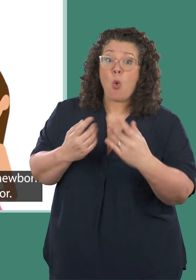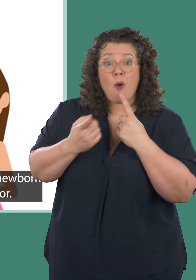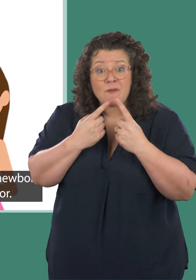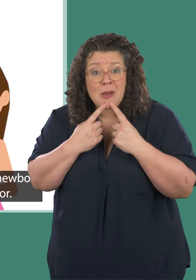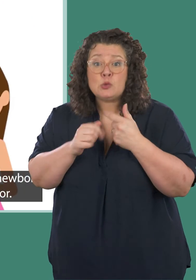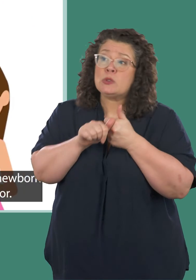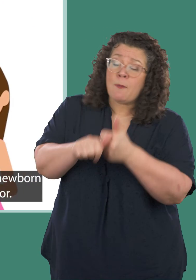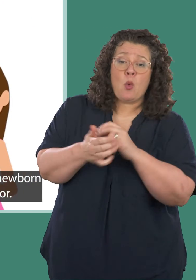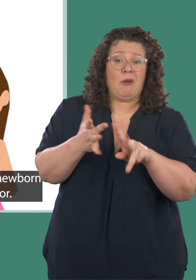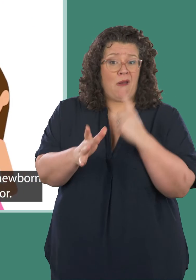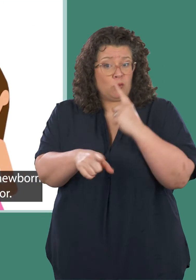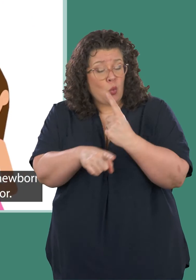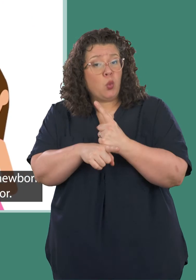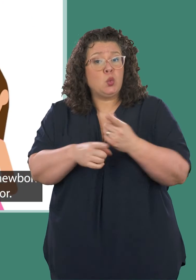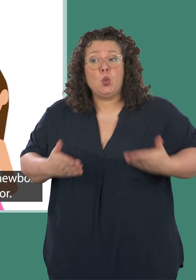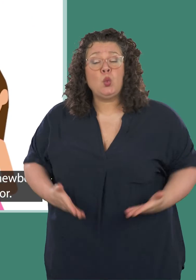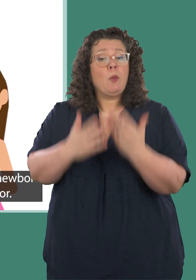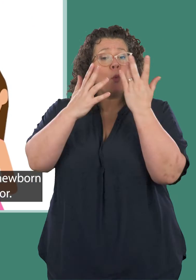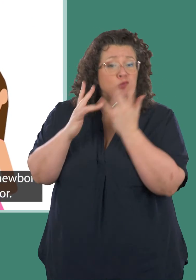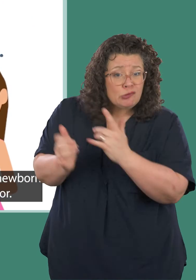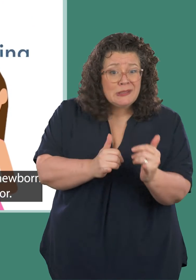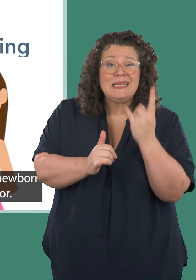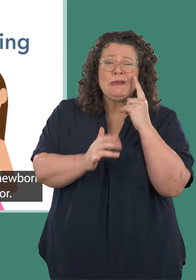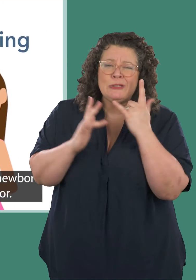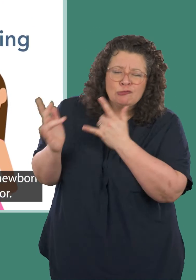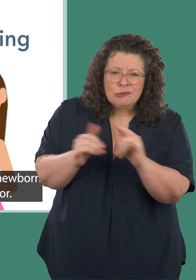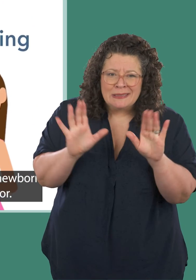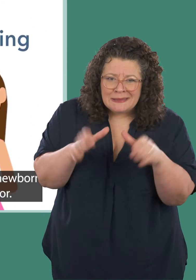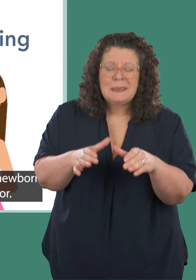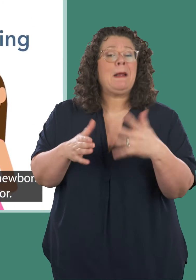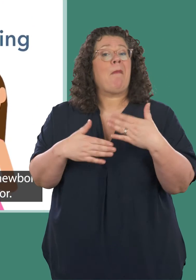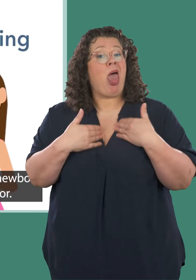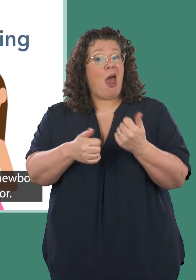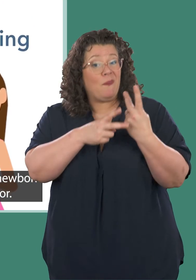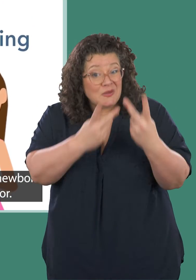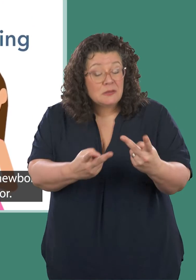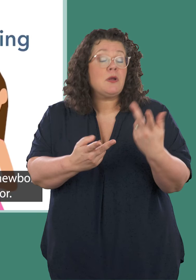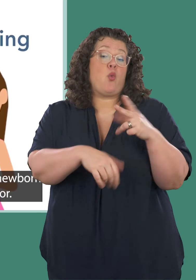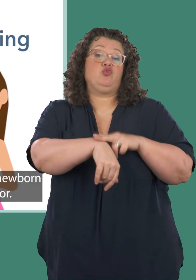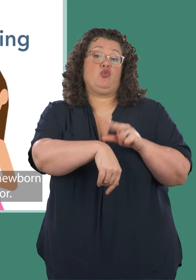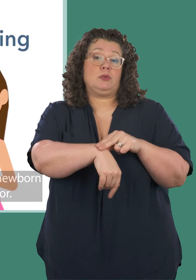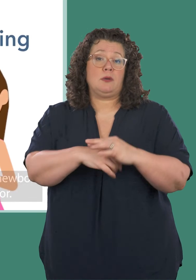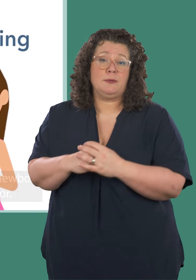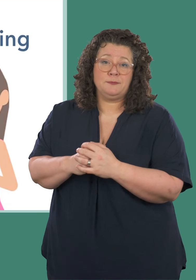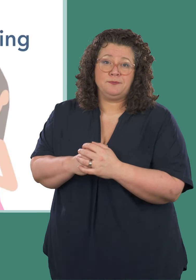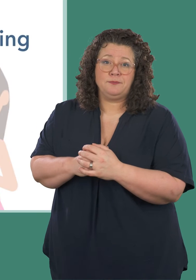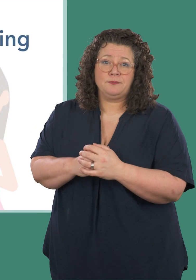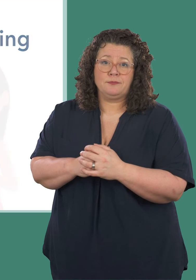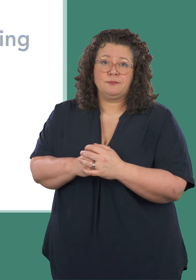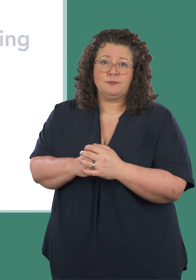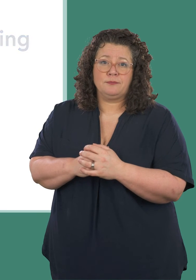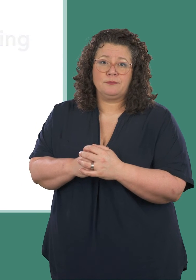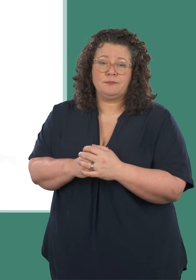For general information or support, Nia can talk to the newborn hearing screening team, a health visitor or a doctor,